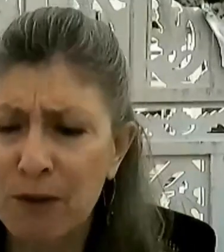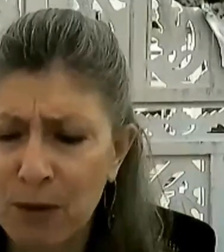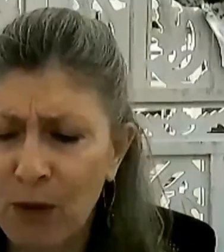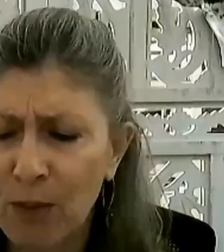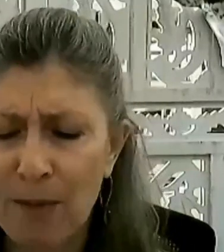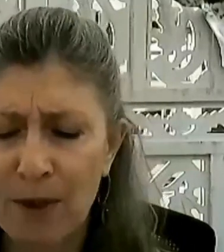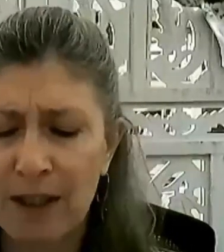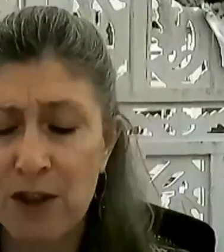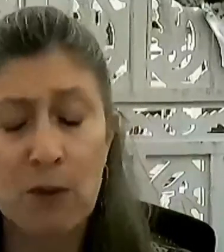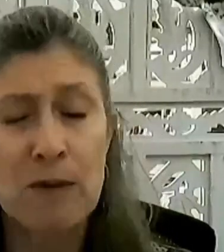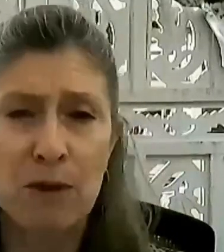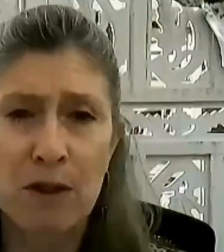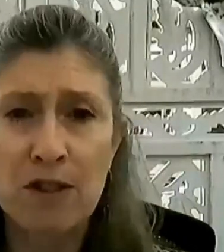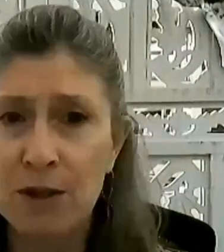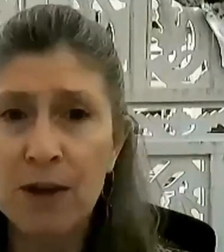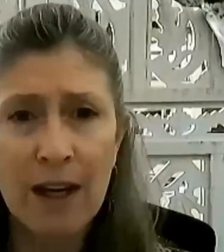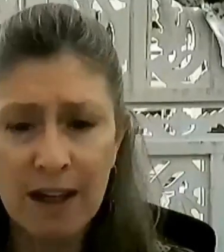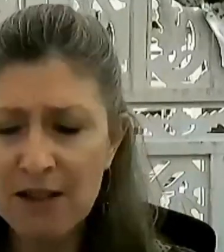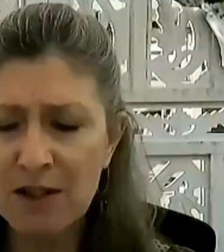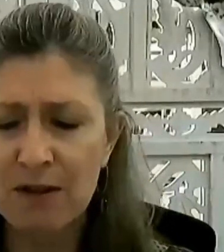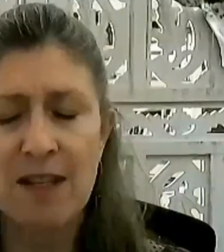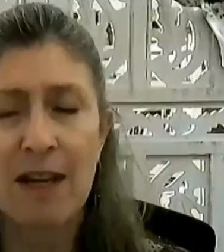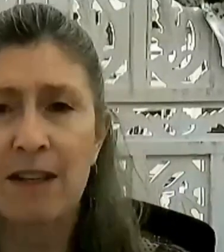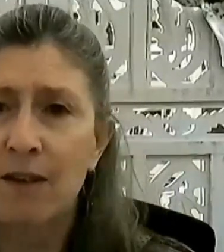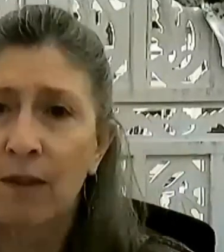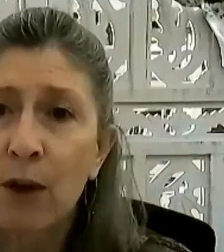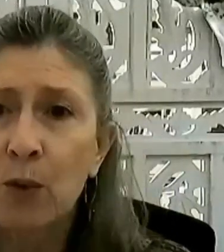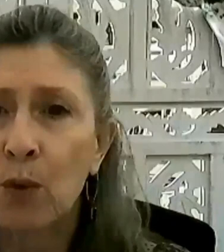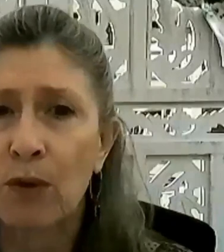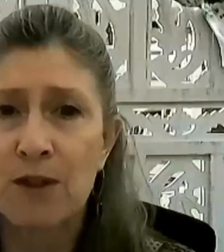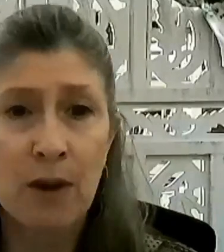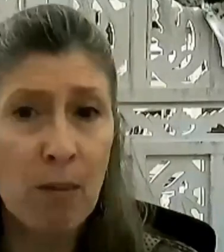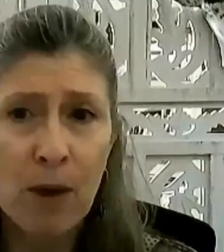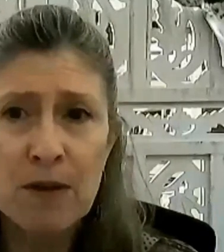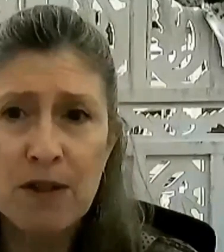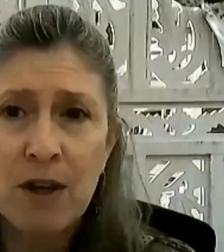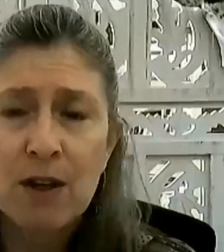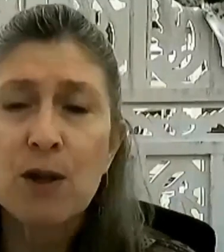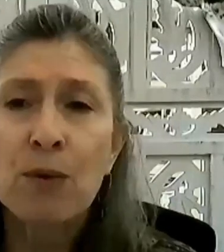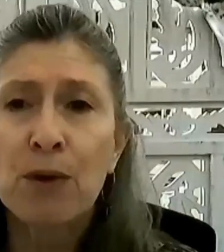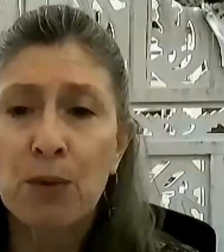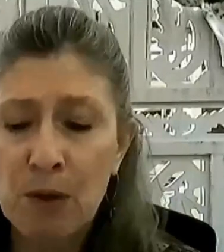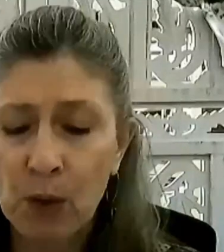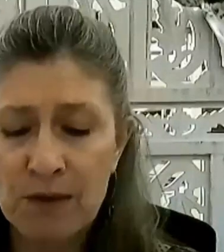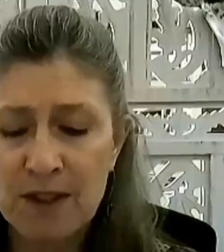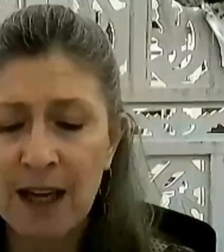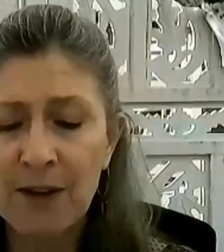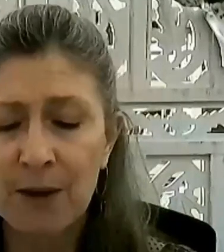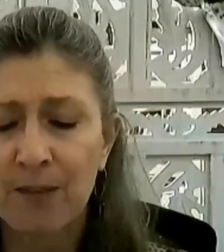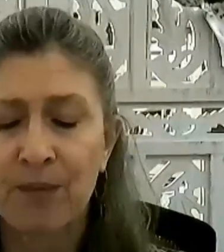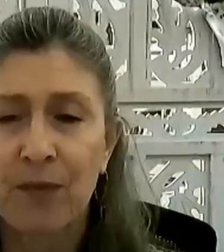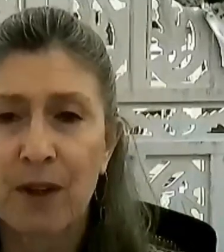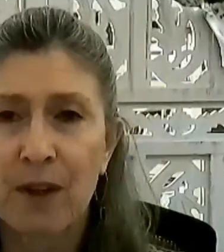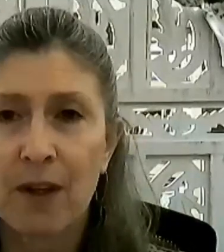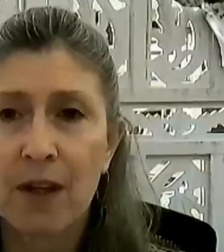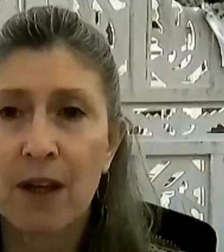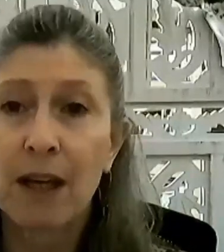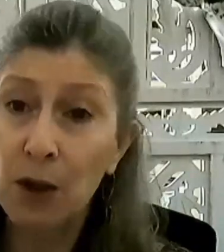state's once bountiful wolf population was reduced to occasional sightings of lone wolves, or at most two or three wolves